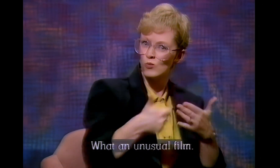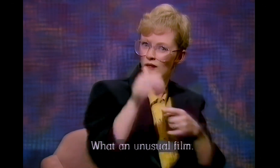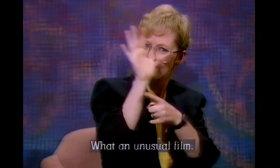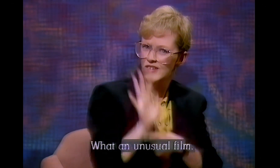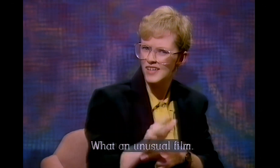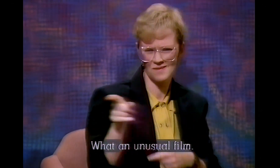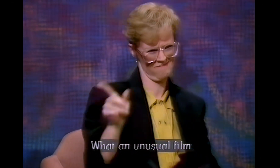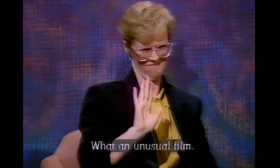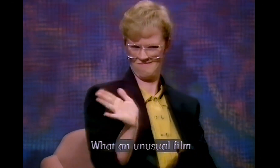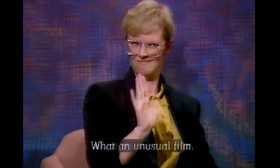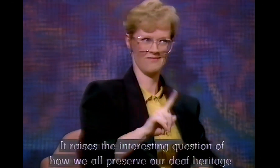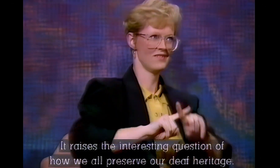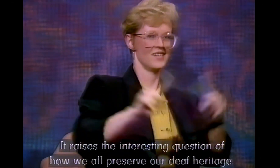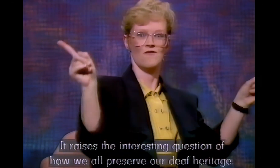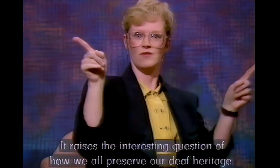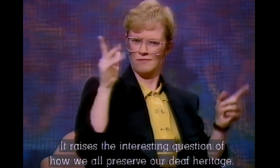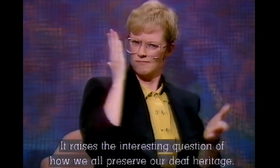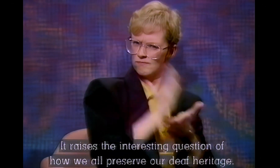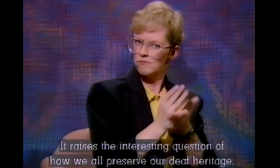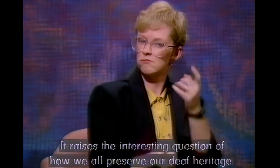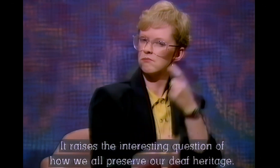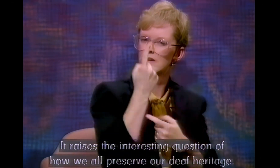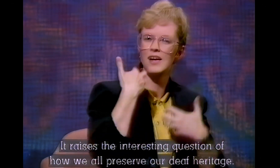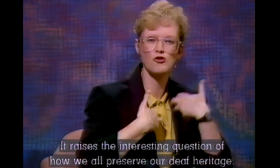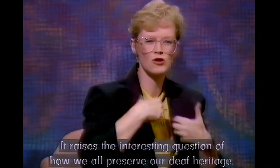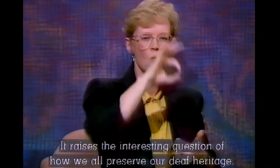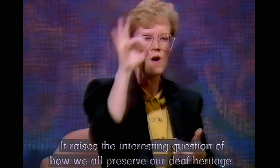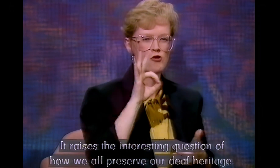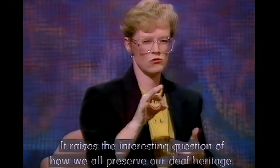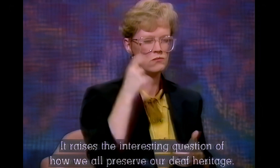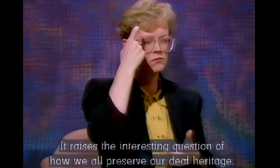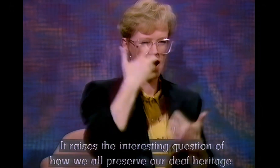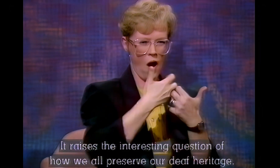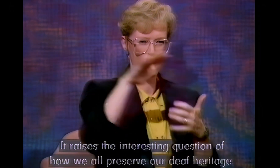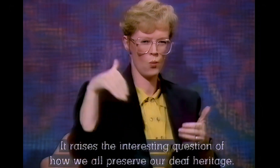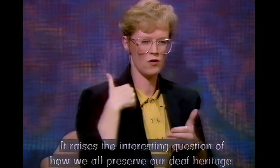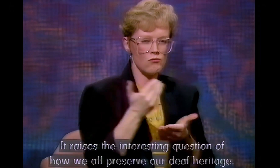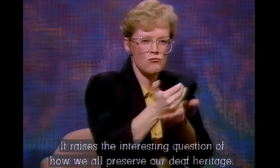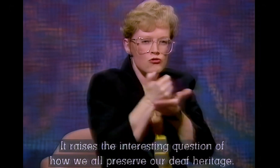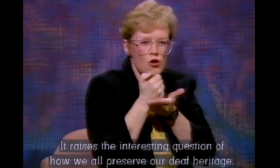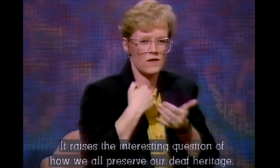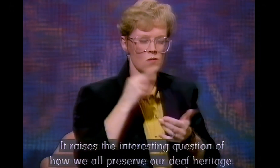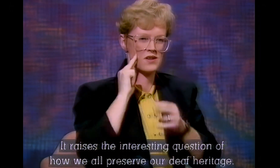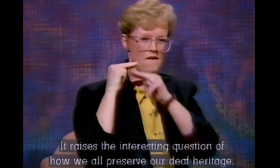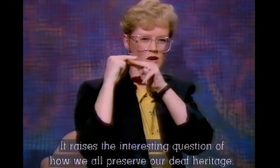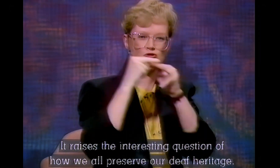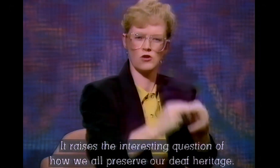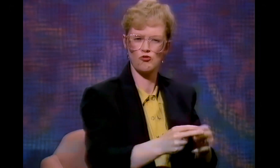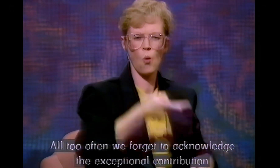What an unusual film. It raises the interesting question of just how we all preserve our deaf heritage.